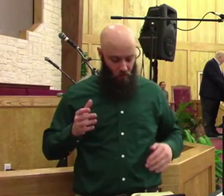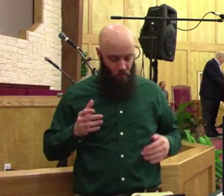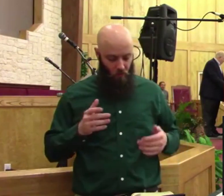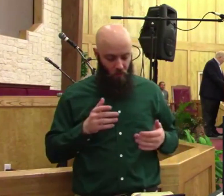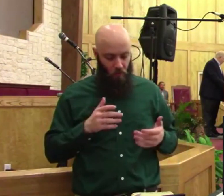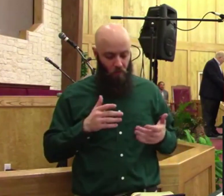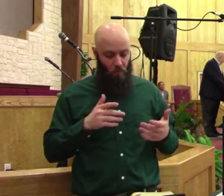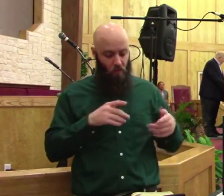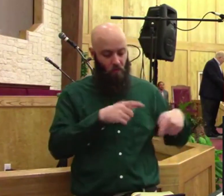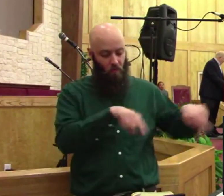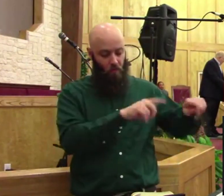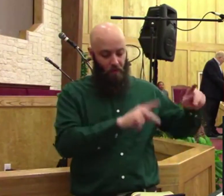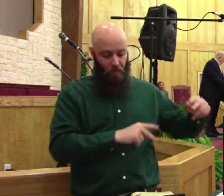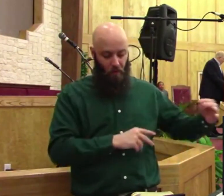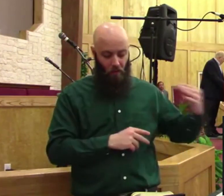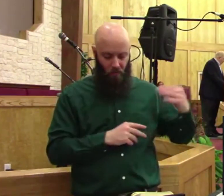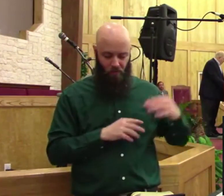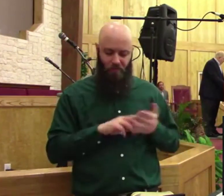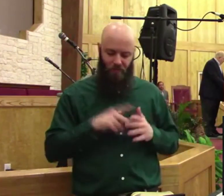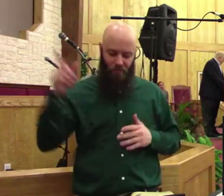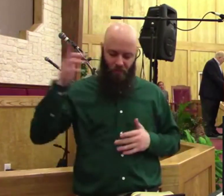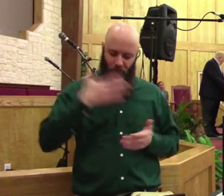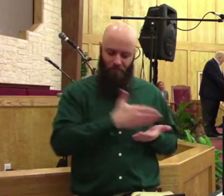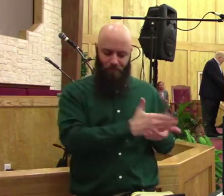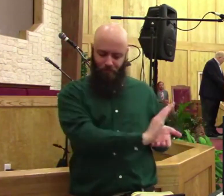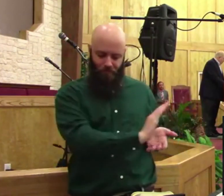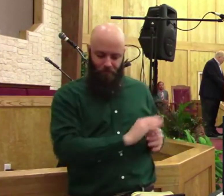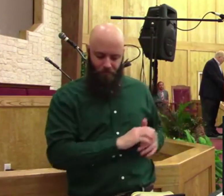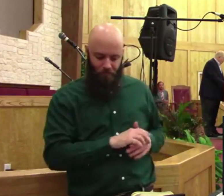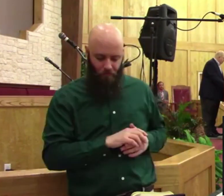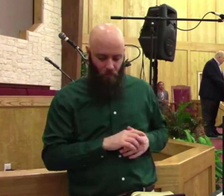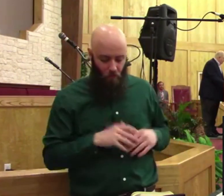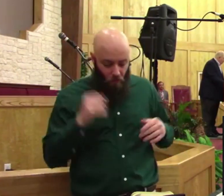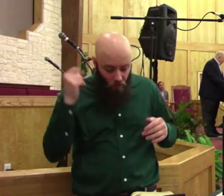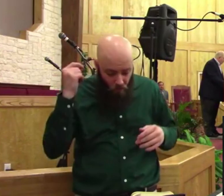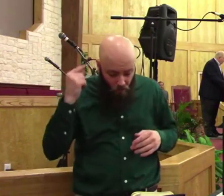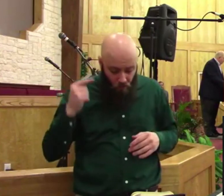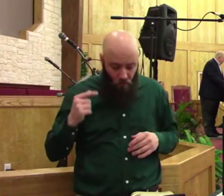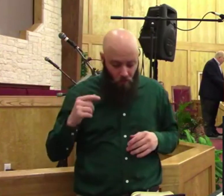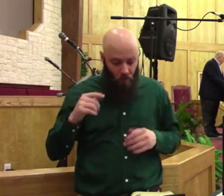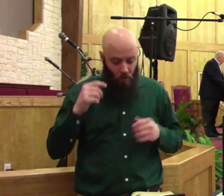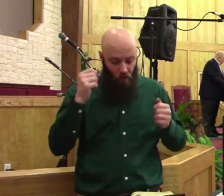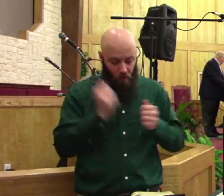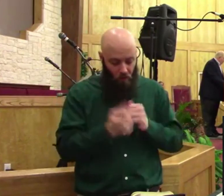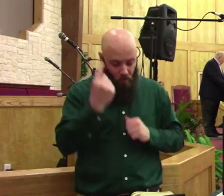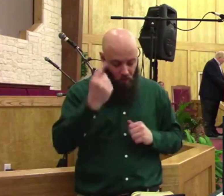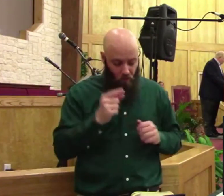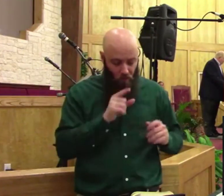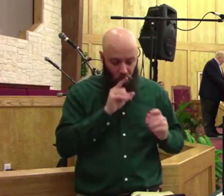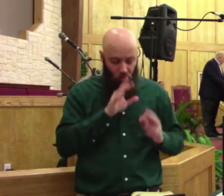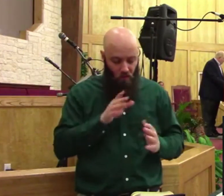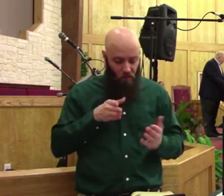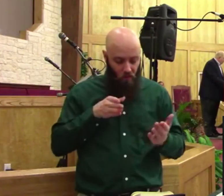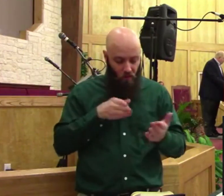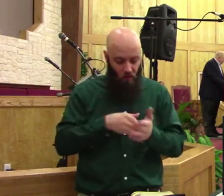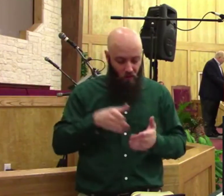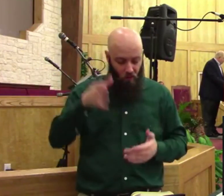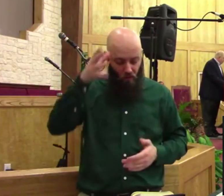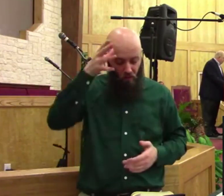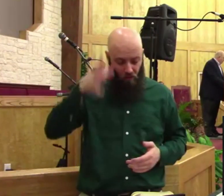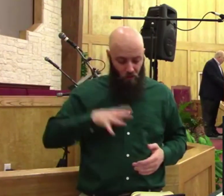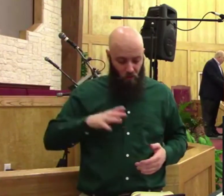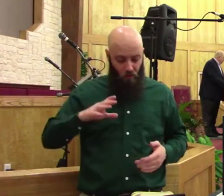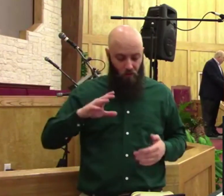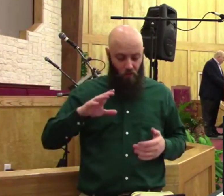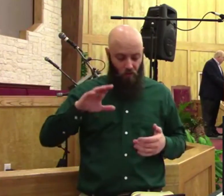be forgiven. And when they bring you before the synagogues and the rulers and the authorities, do not be anxious about how you should defend